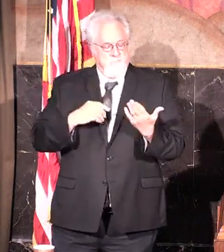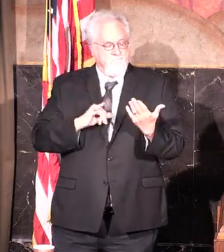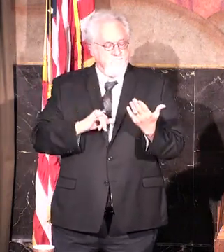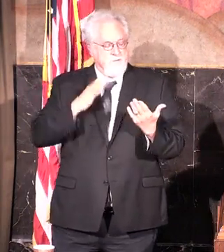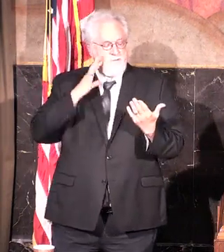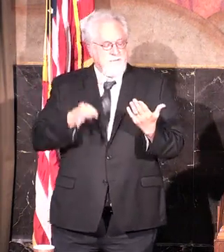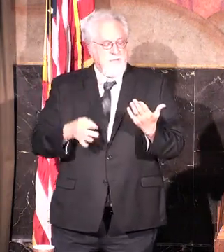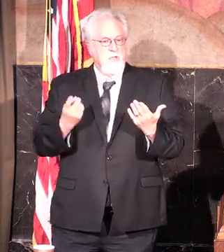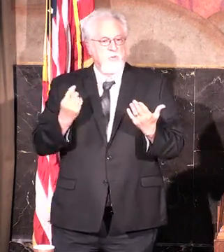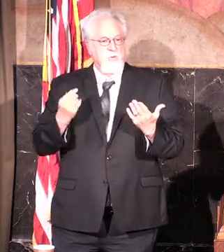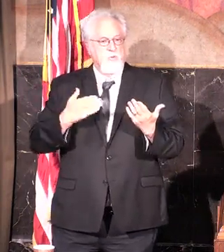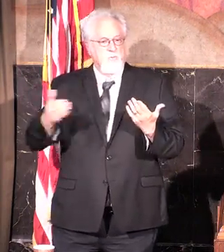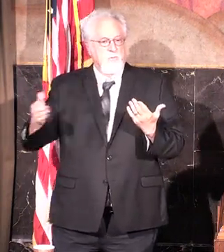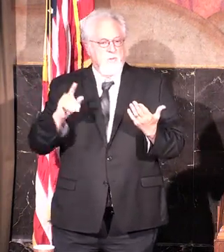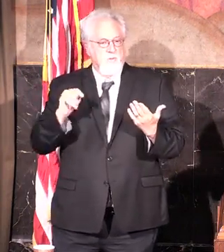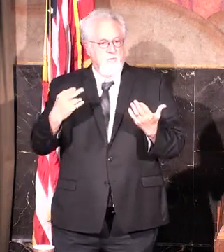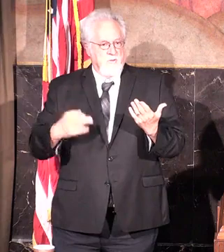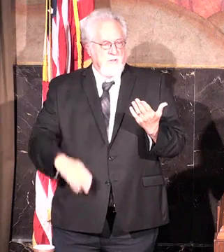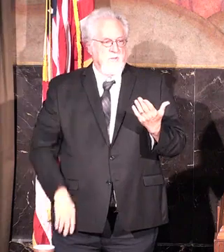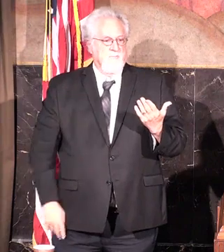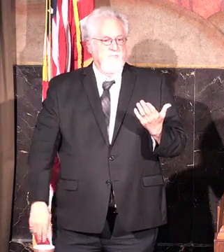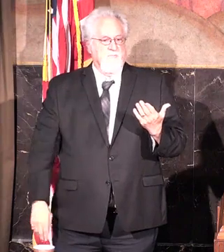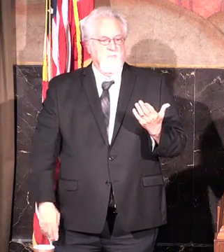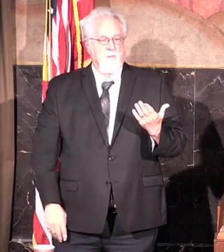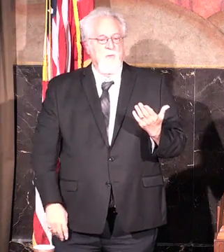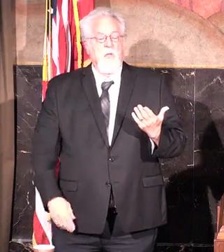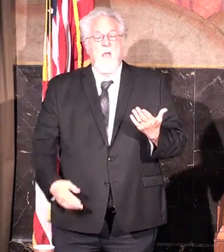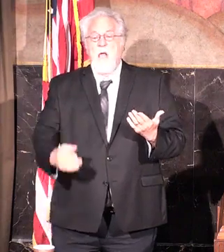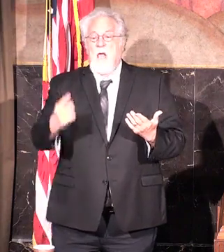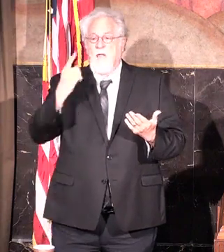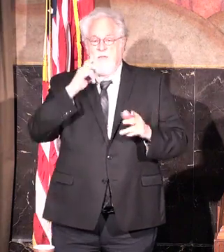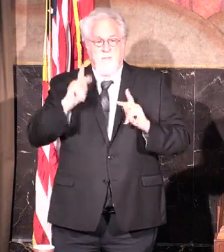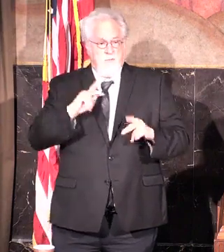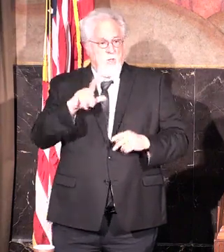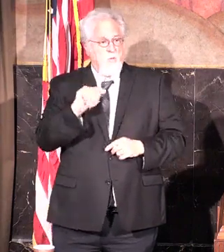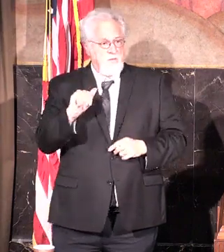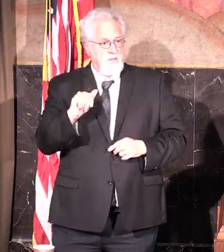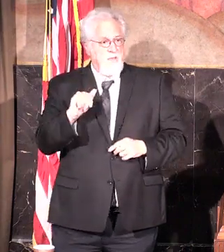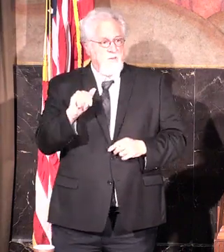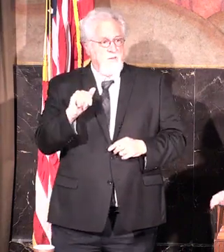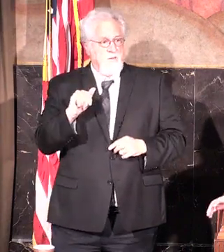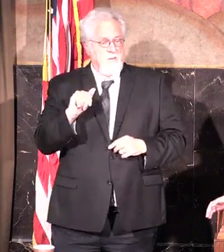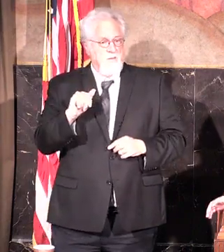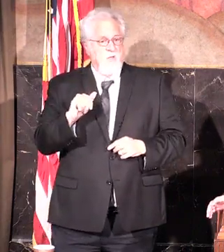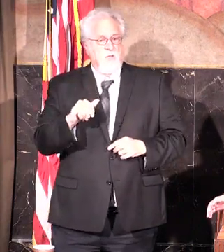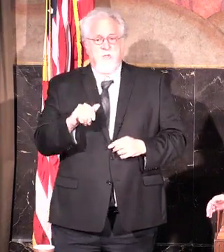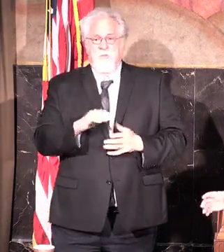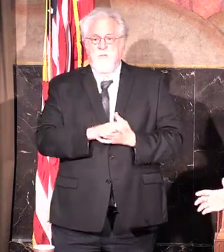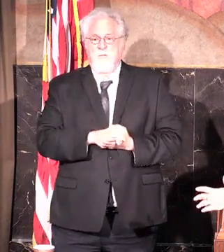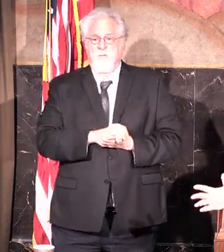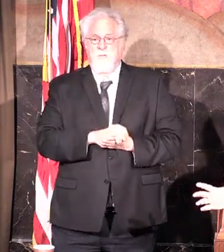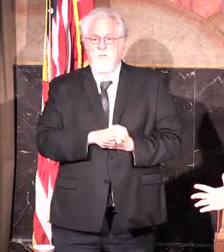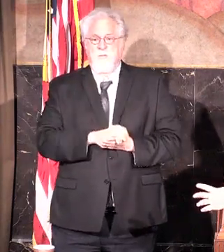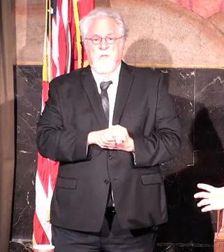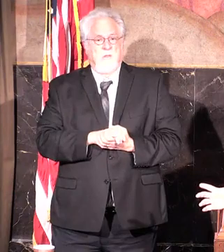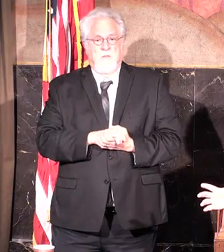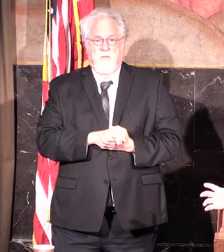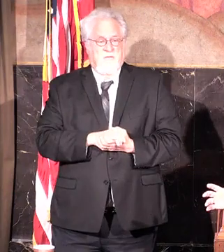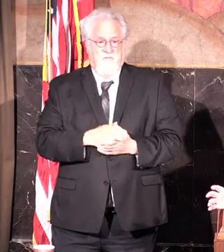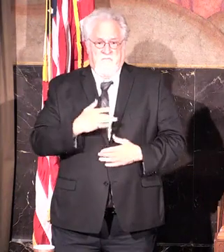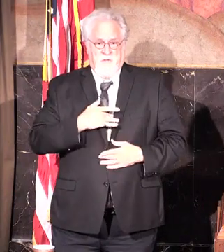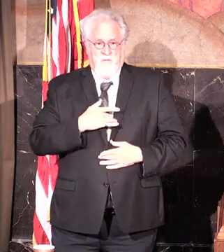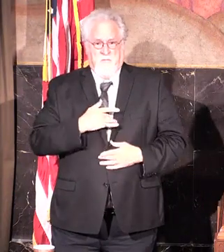we're going to do at that time. I do think the people of Louisiana ought to not expect that